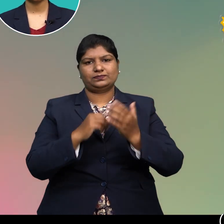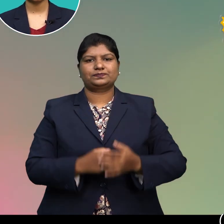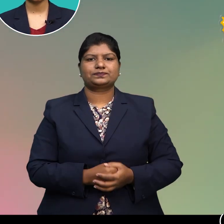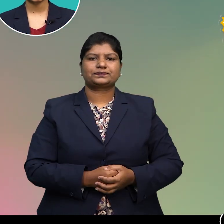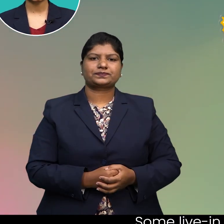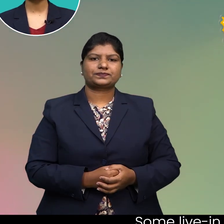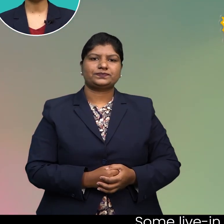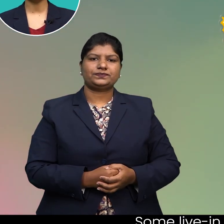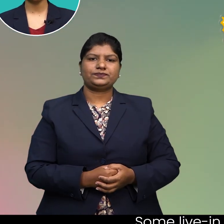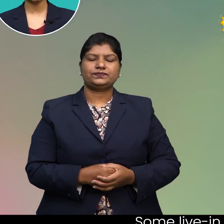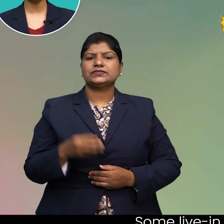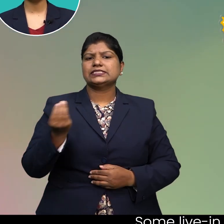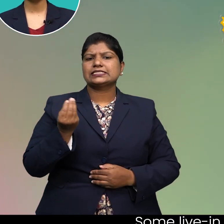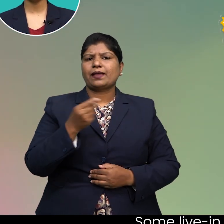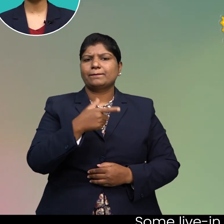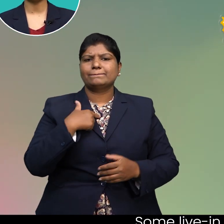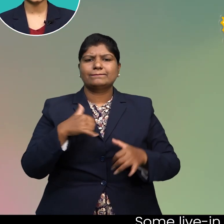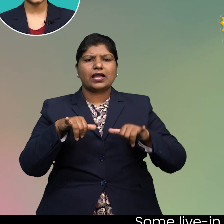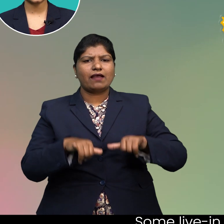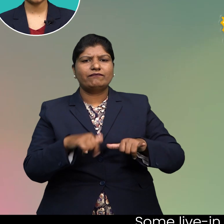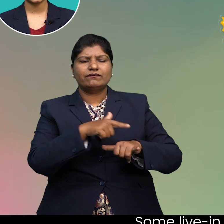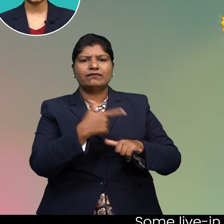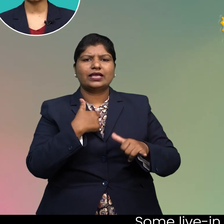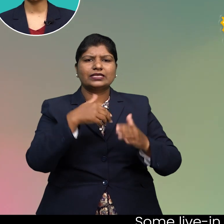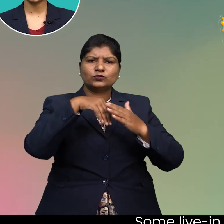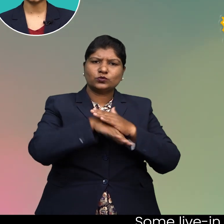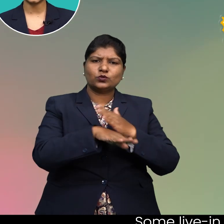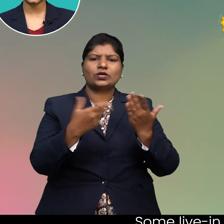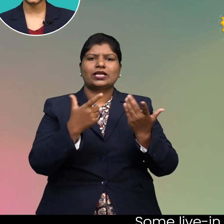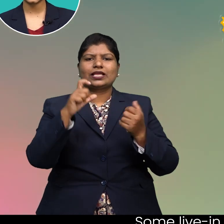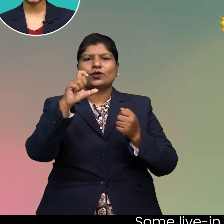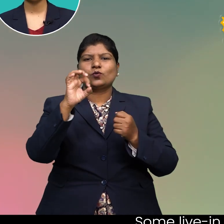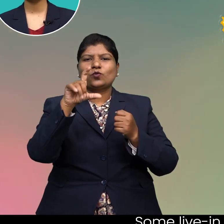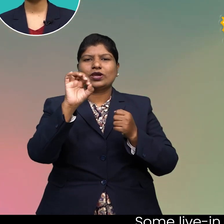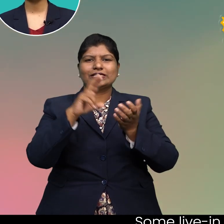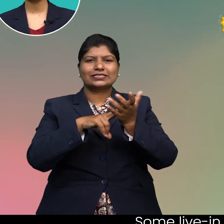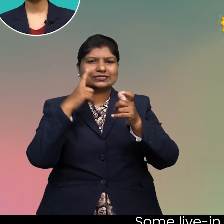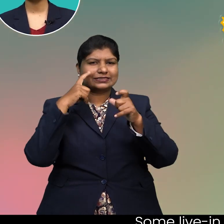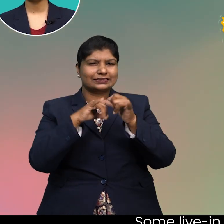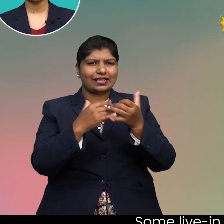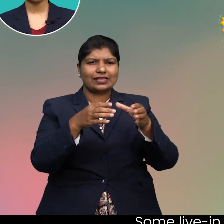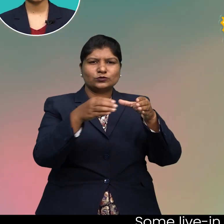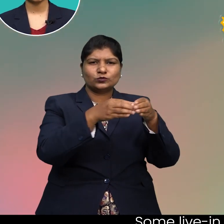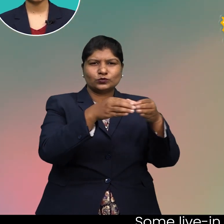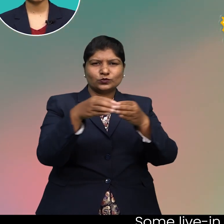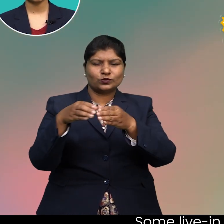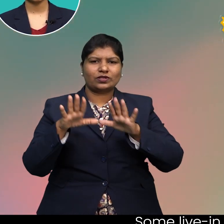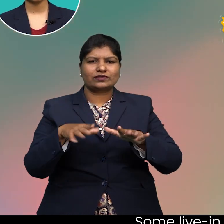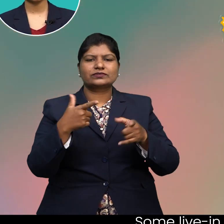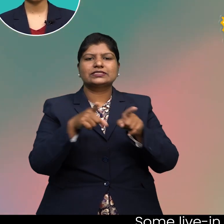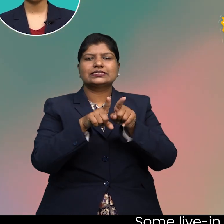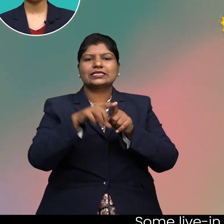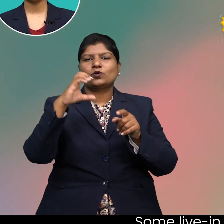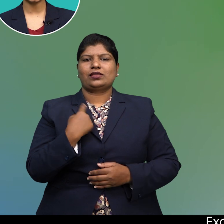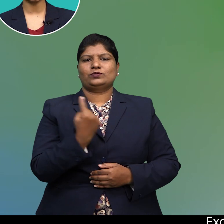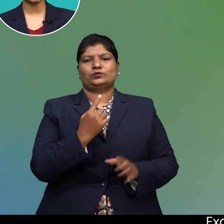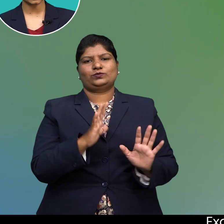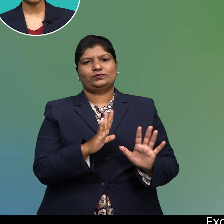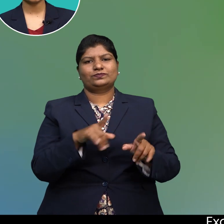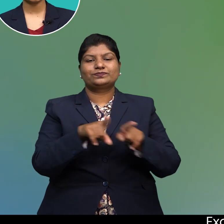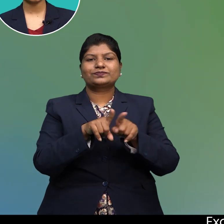The body design involves very minimal differentiation and division